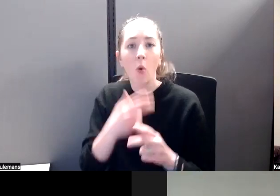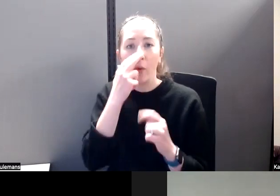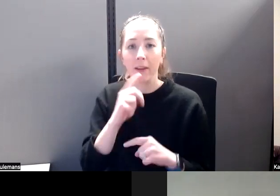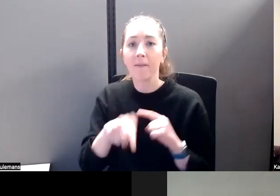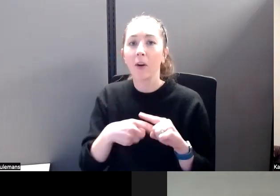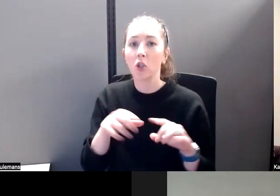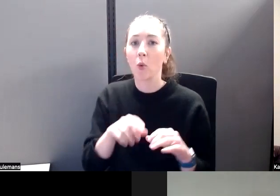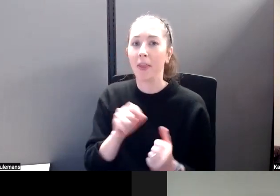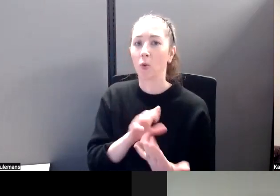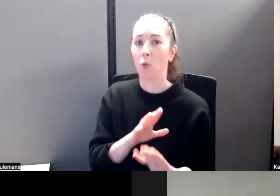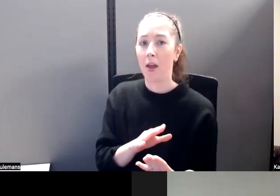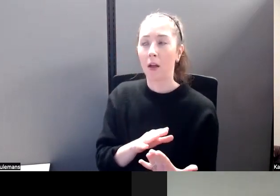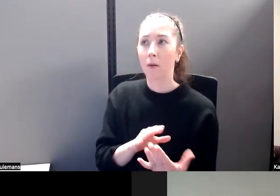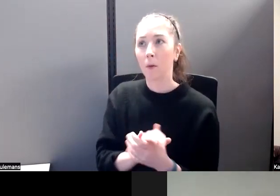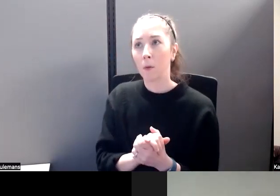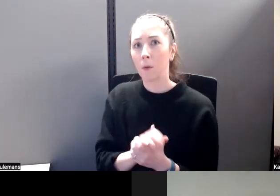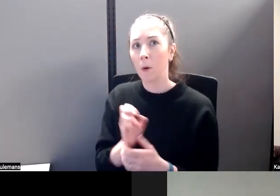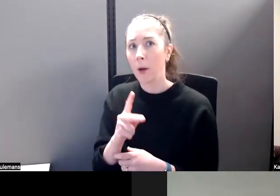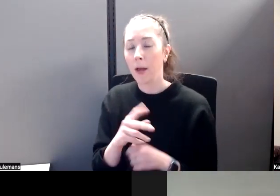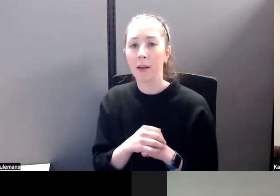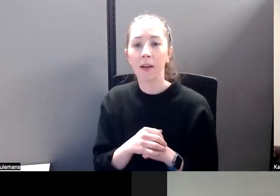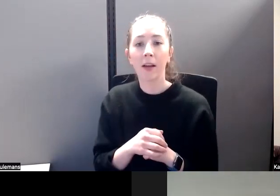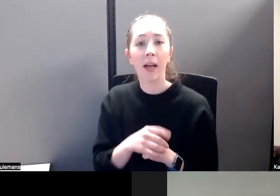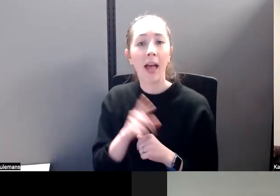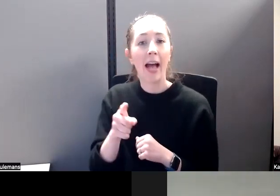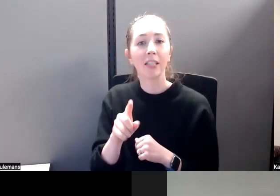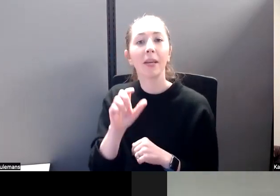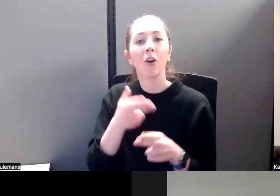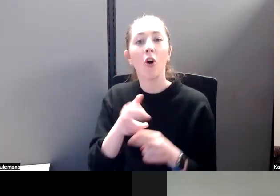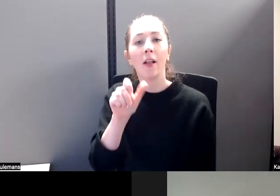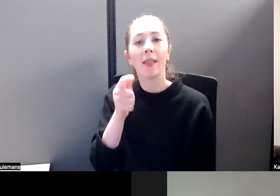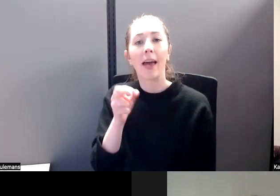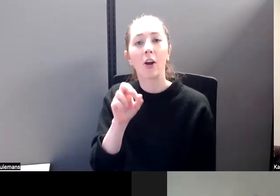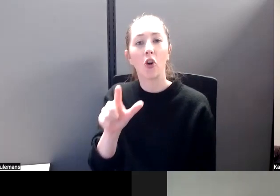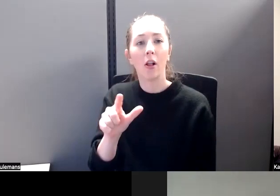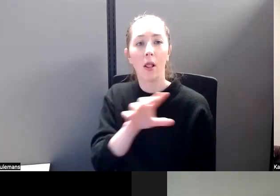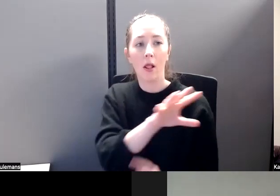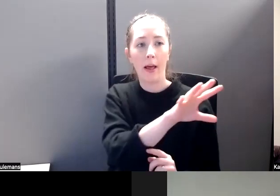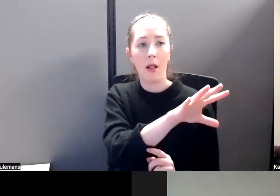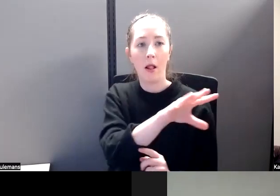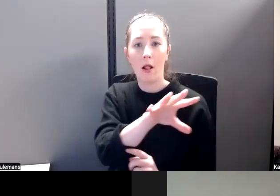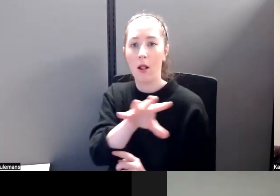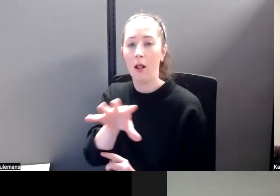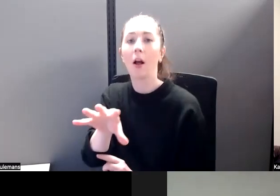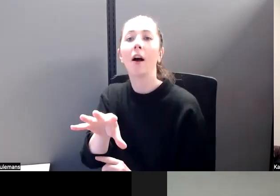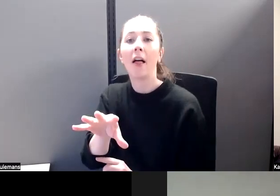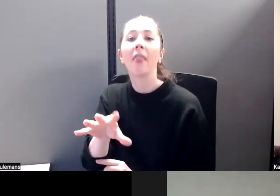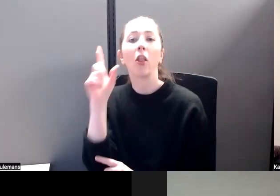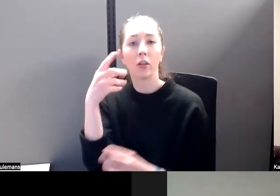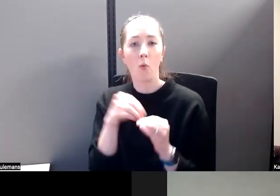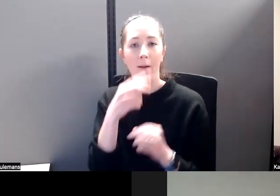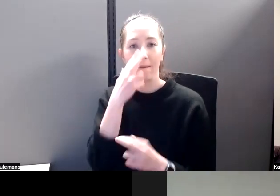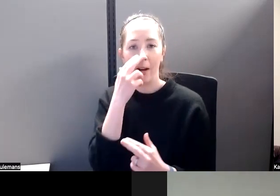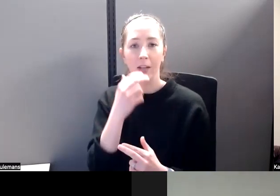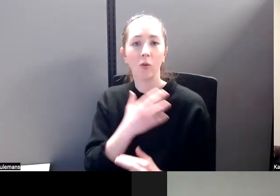like this. And they're like, okay. I was like, it has to be lateral. We have to do this. That's funny. You know, so there's certain things that are just